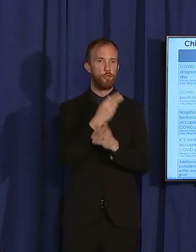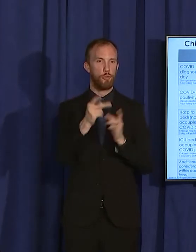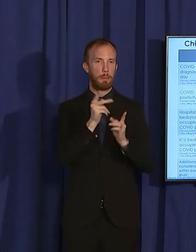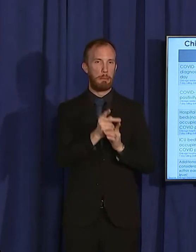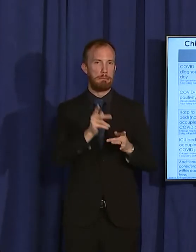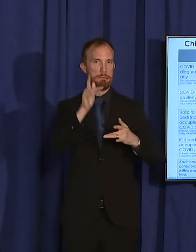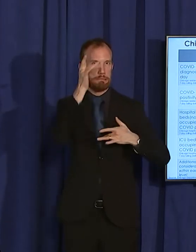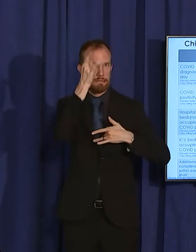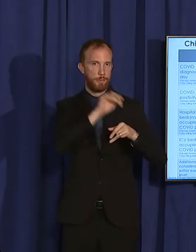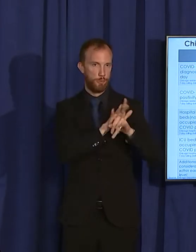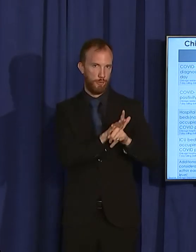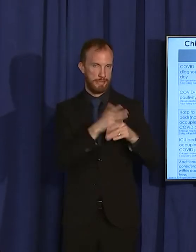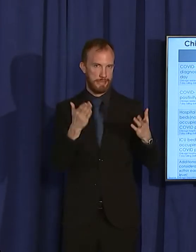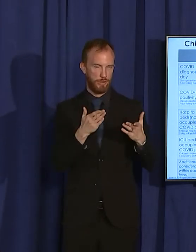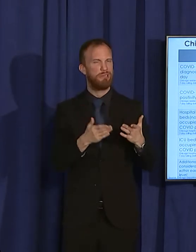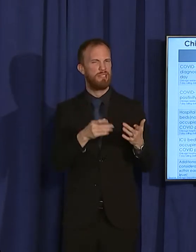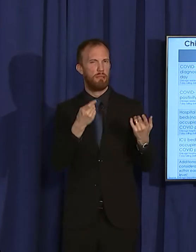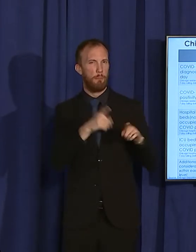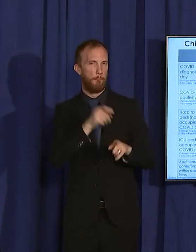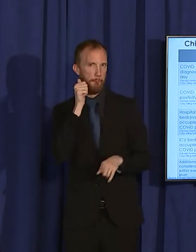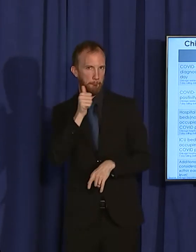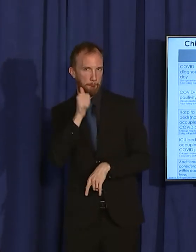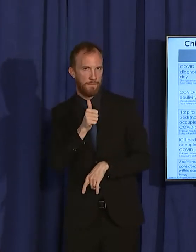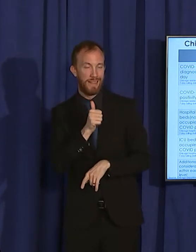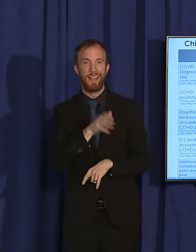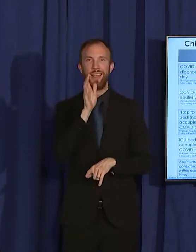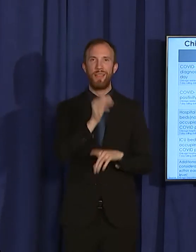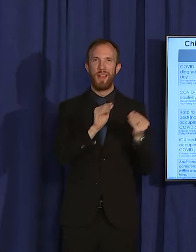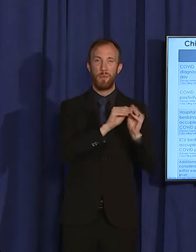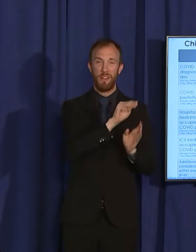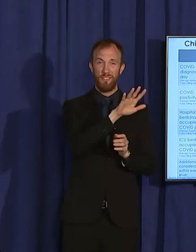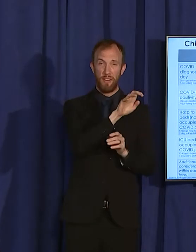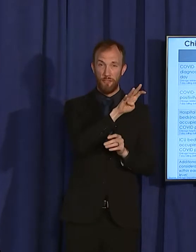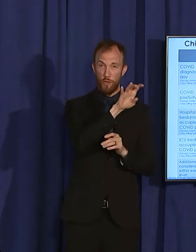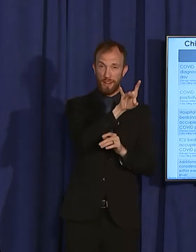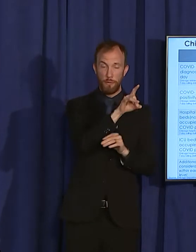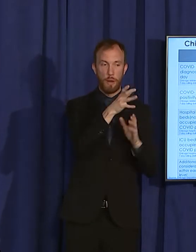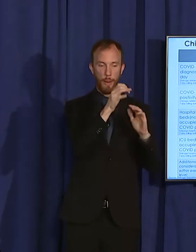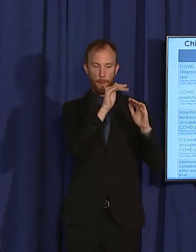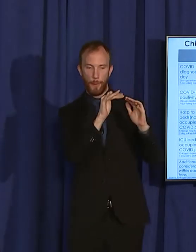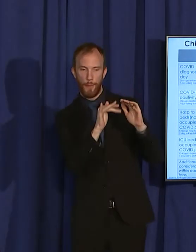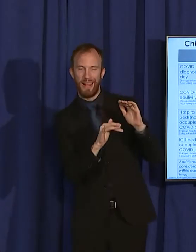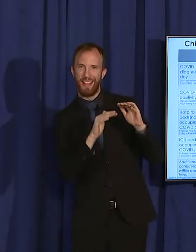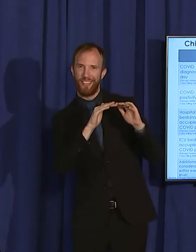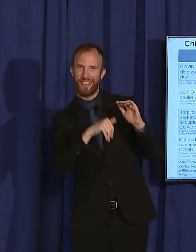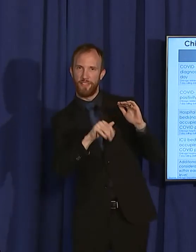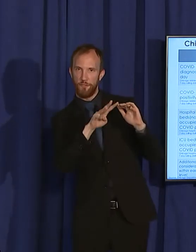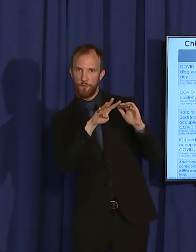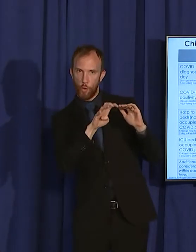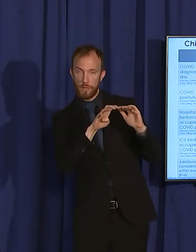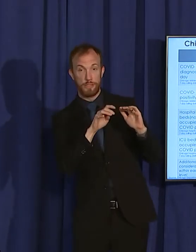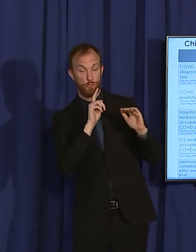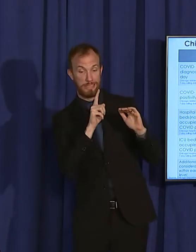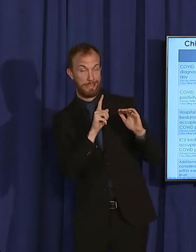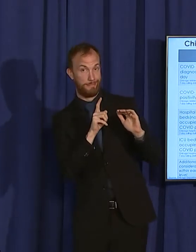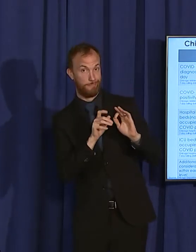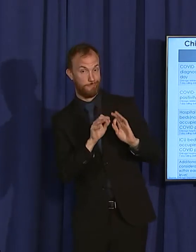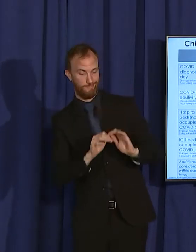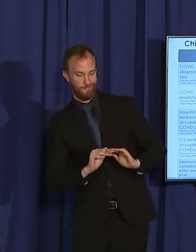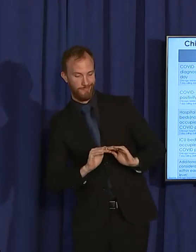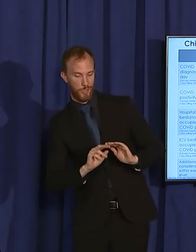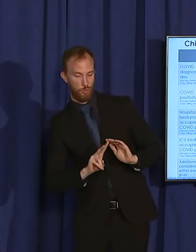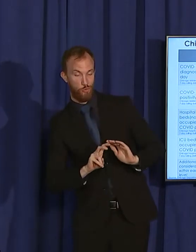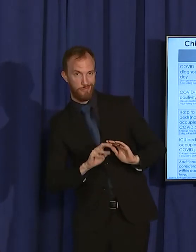in Chicago. We want that number down under 400 and ideally under 200, but it's down from